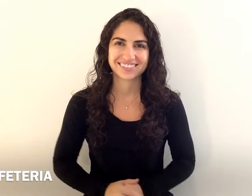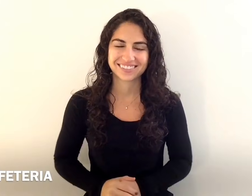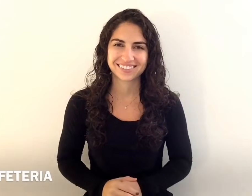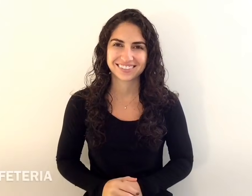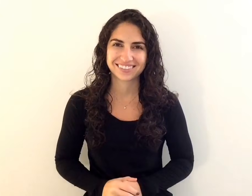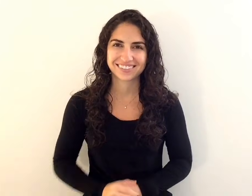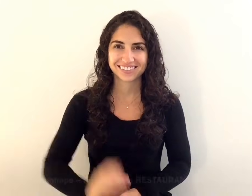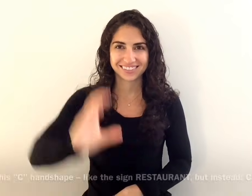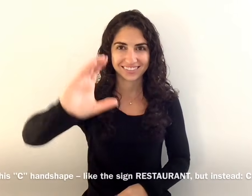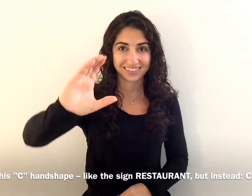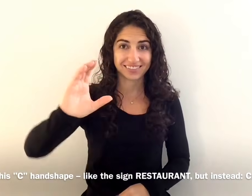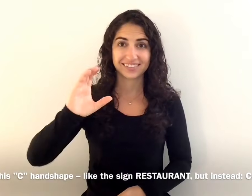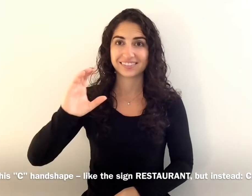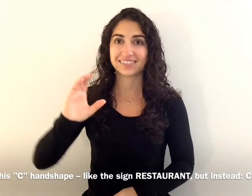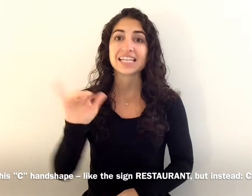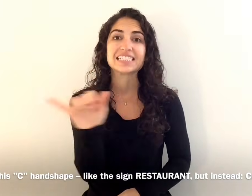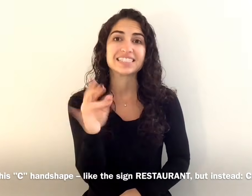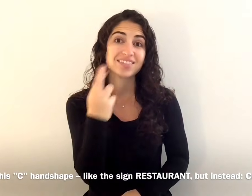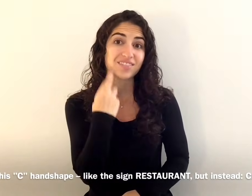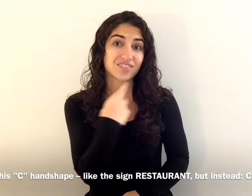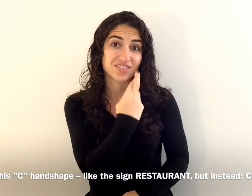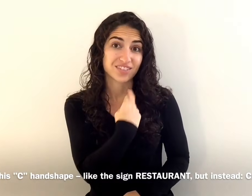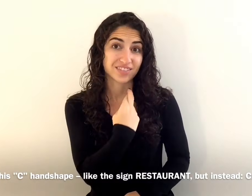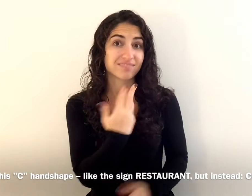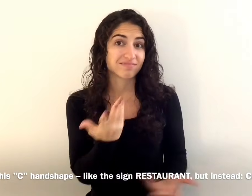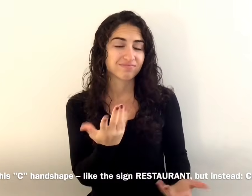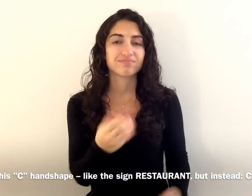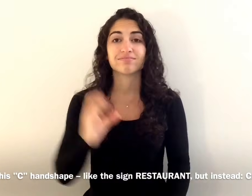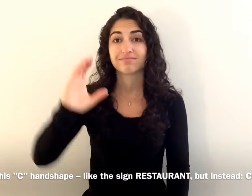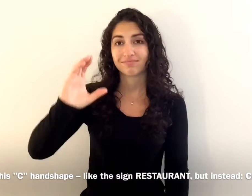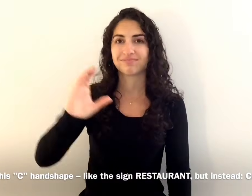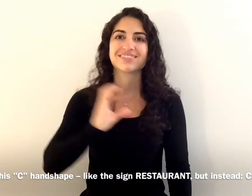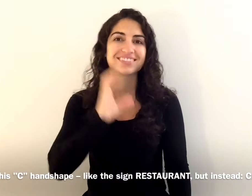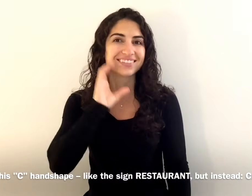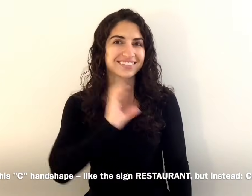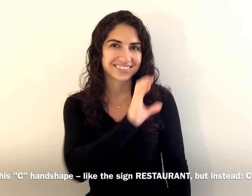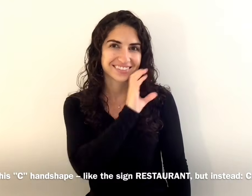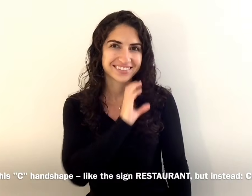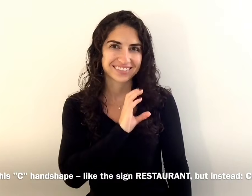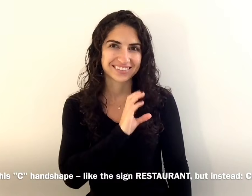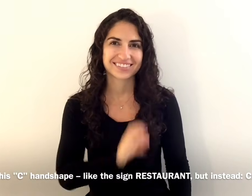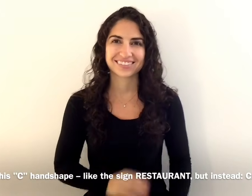Cafeteria. C hand shape. It's like restaurant, but cafeteria.